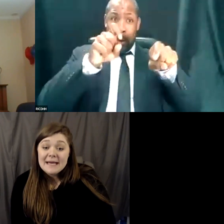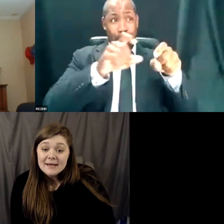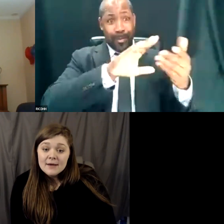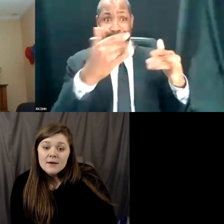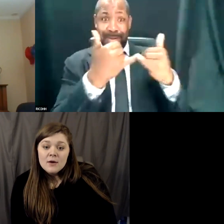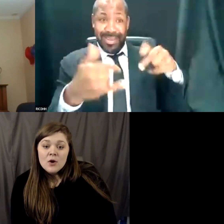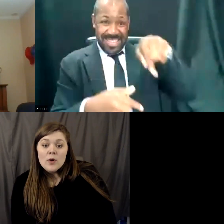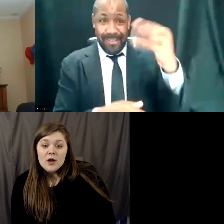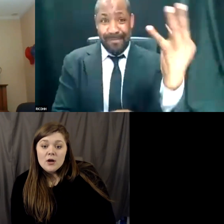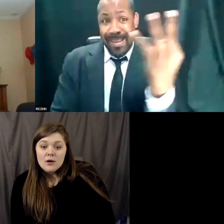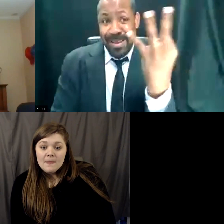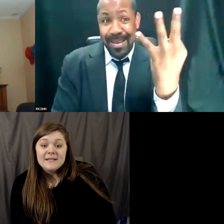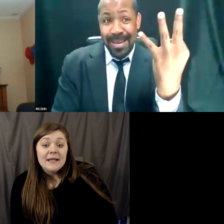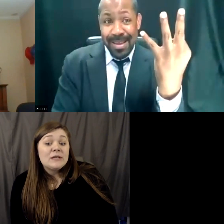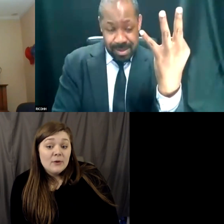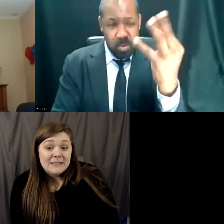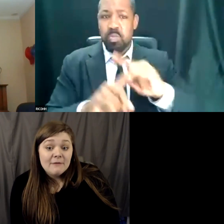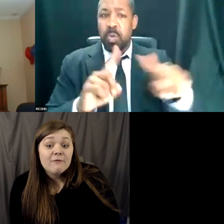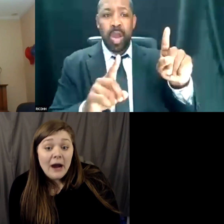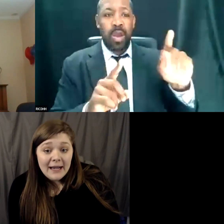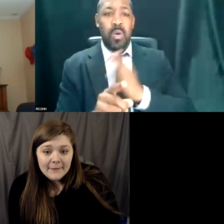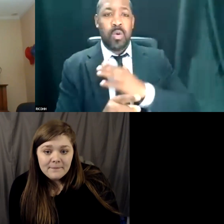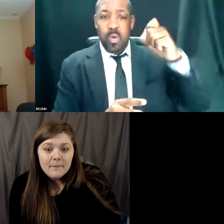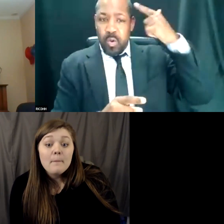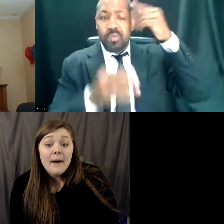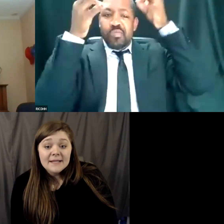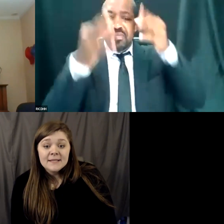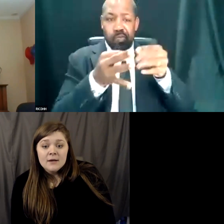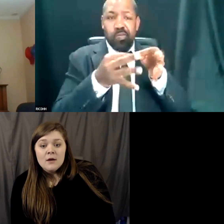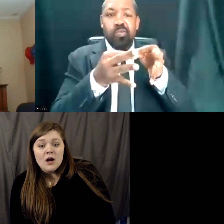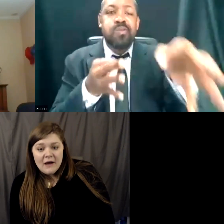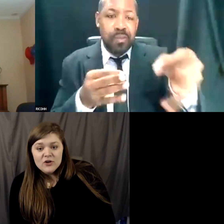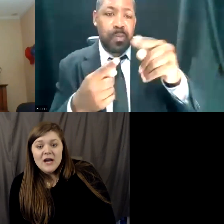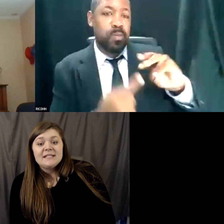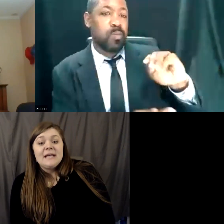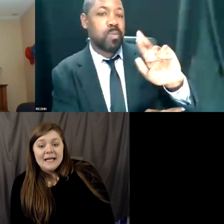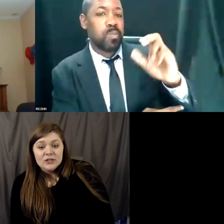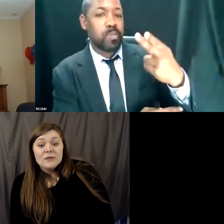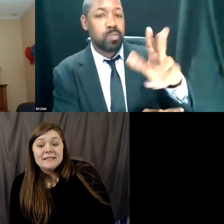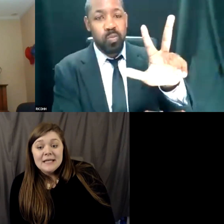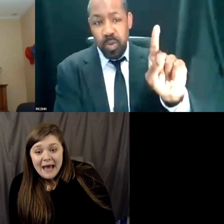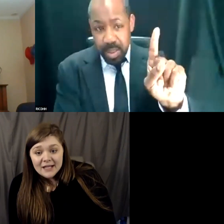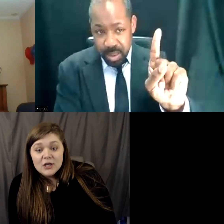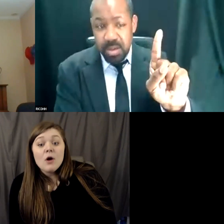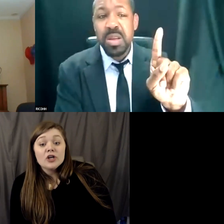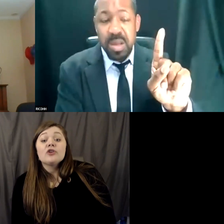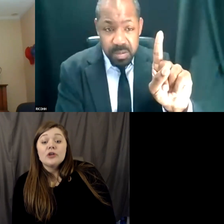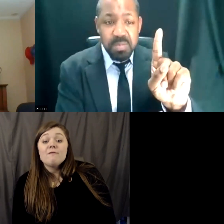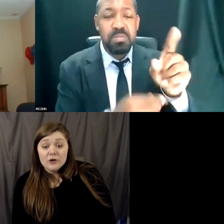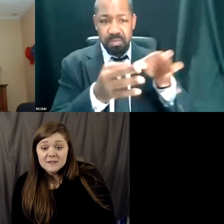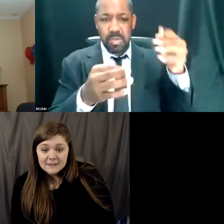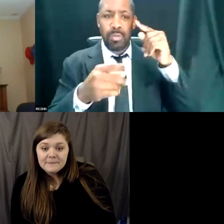open meeting where the deadline was supposed to be Friday, but our governor has decided to extend that to